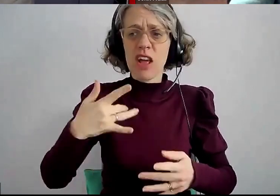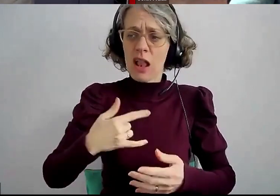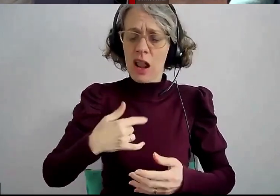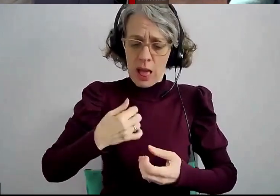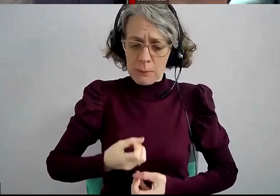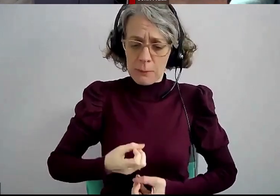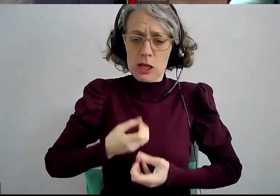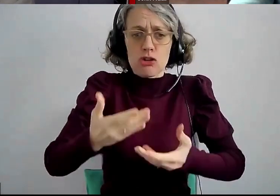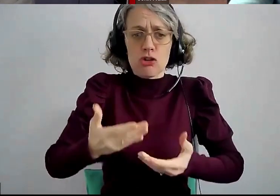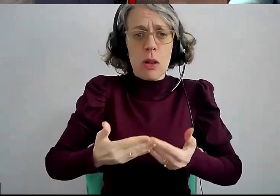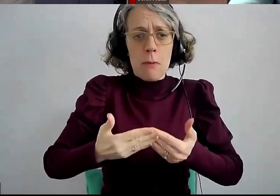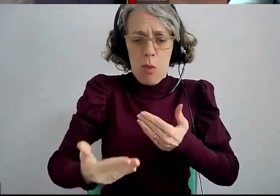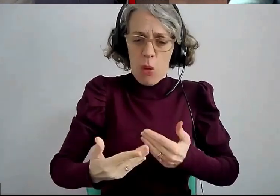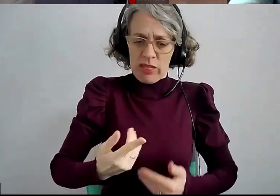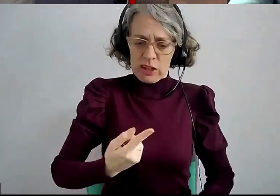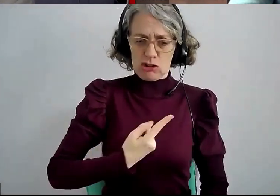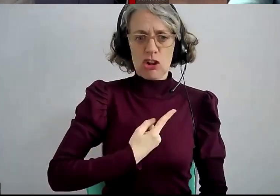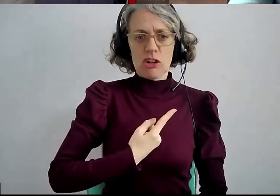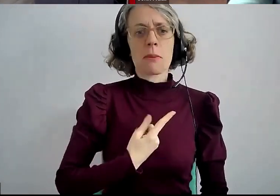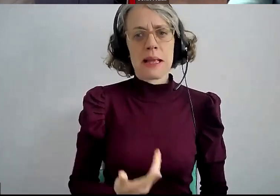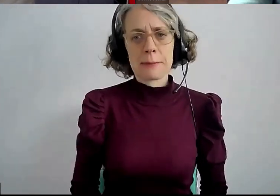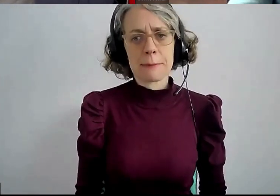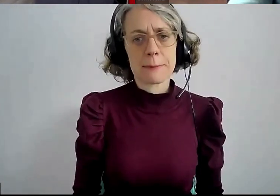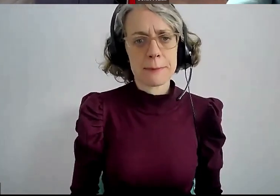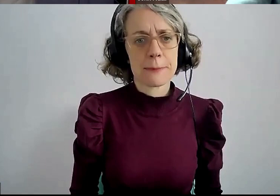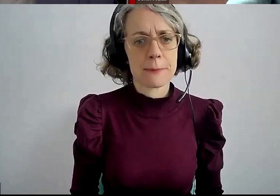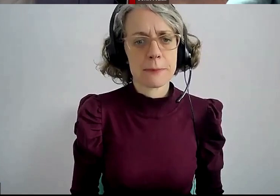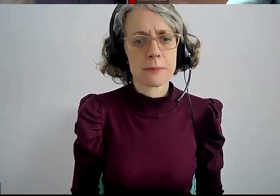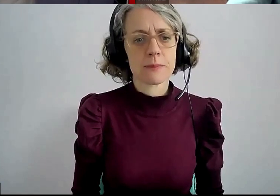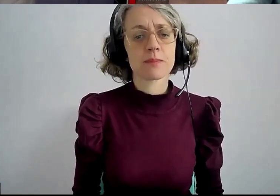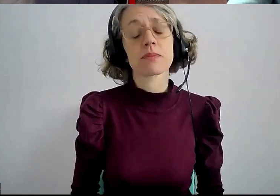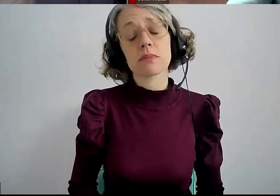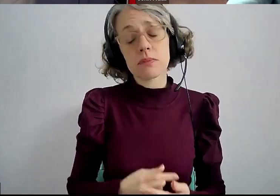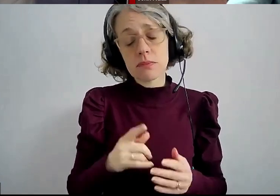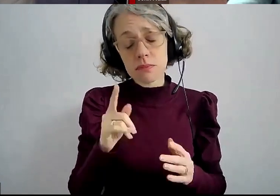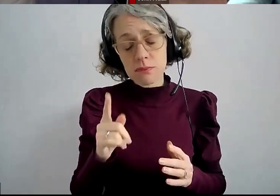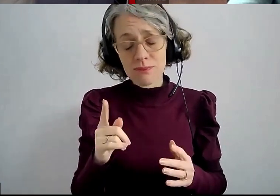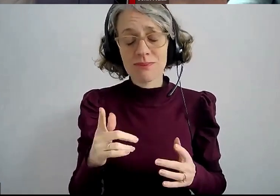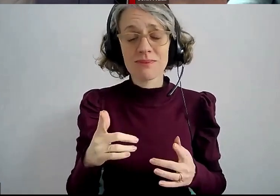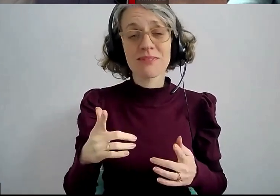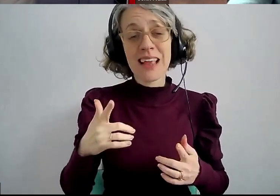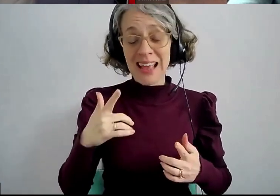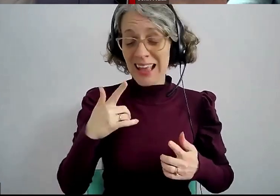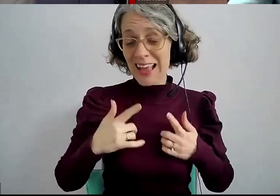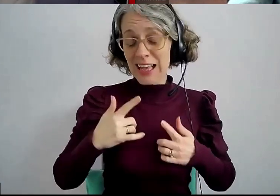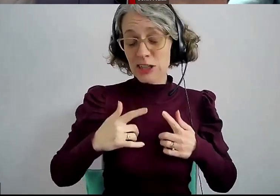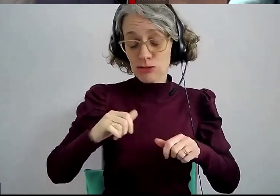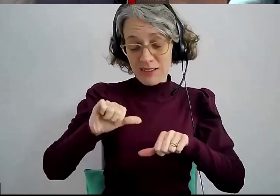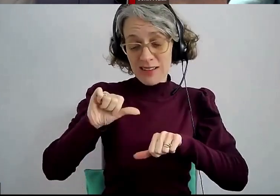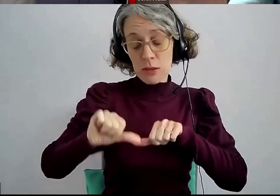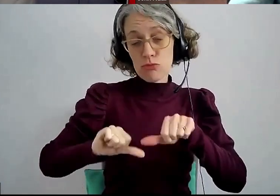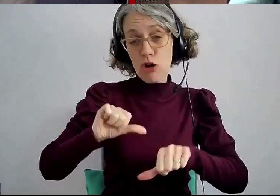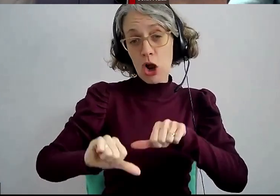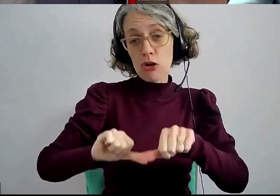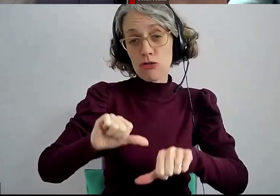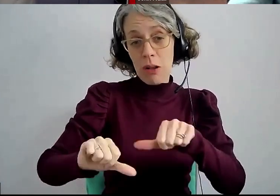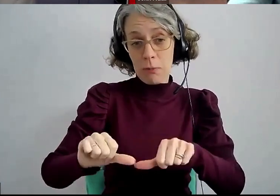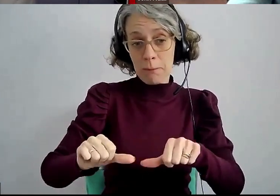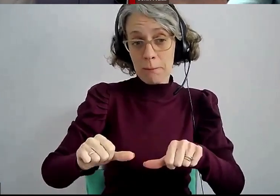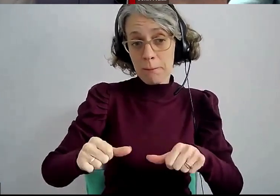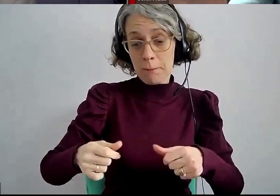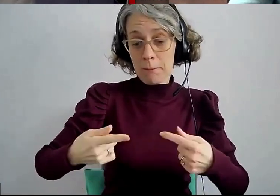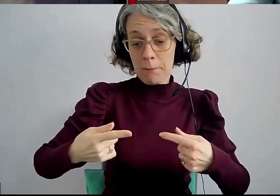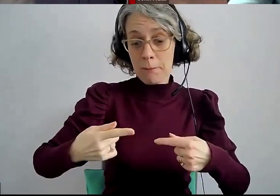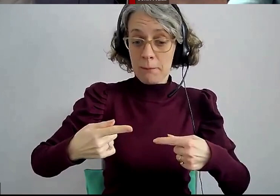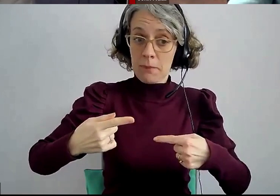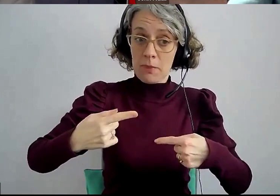themselves, and which is worthwhile. And one of the most interesting programs that we're involved in,